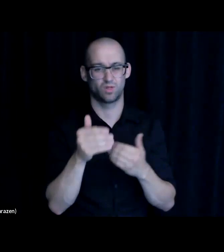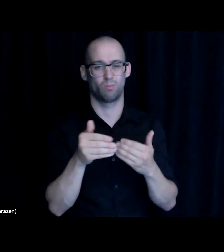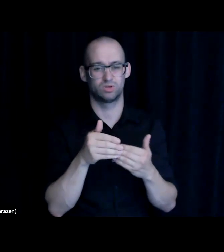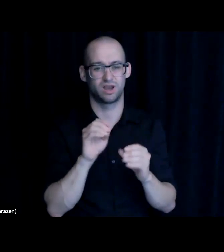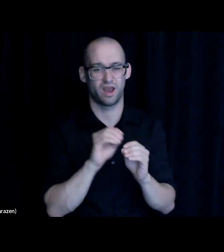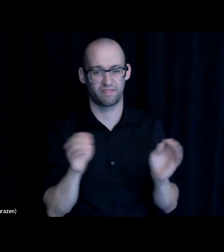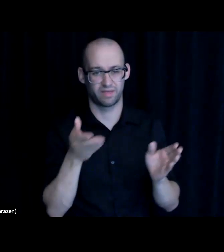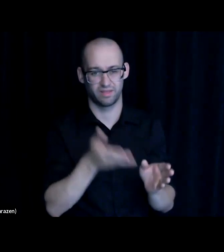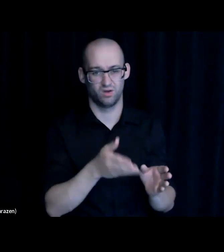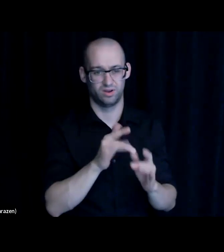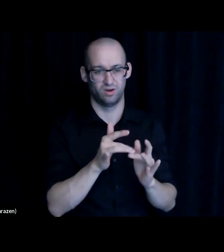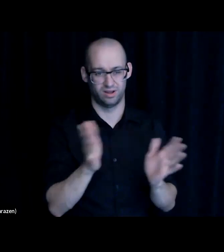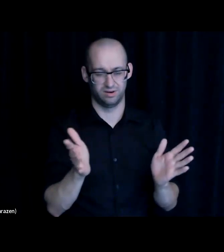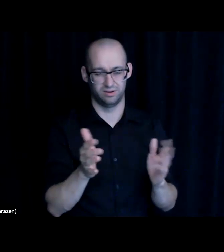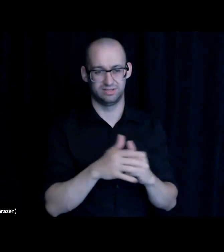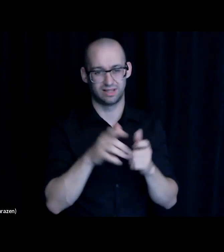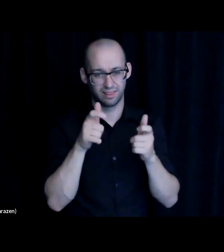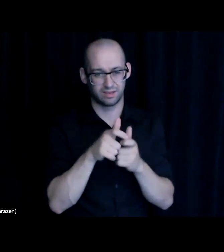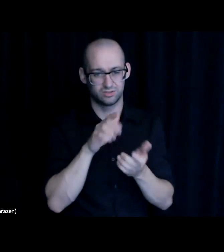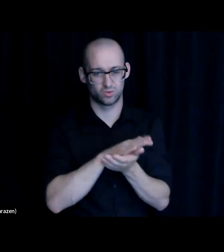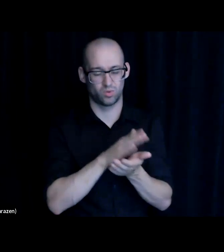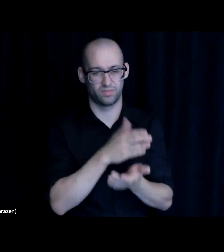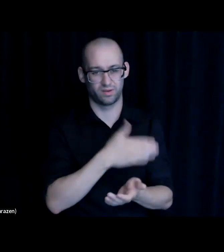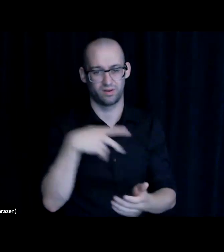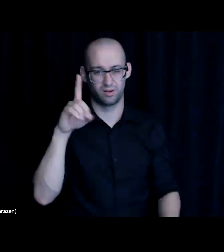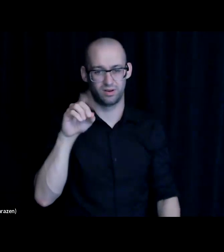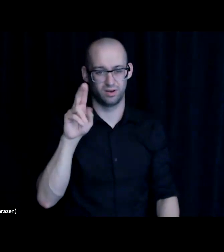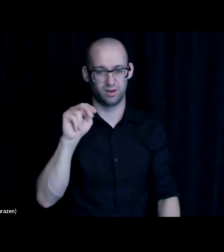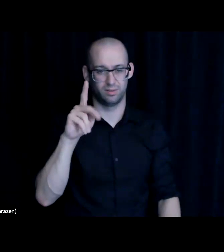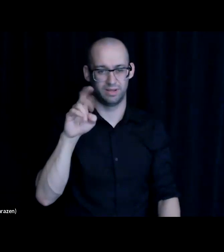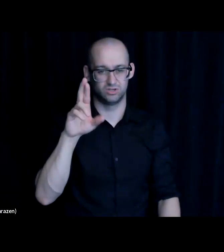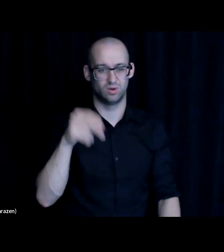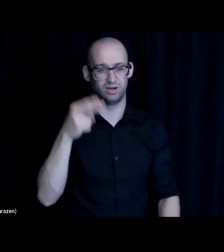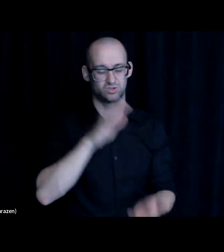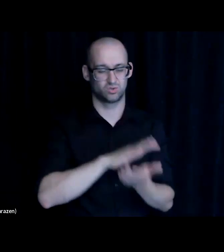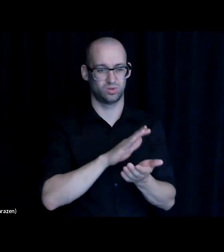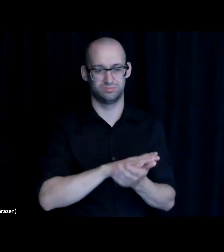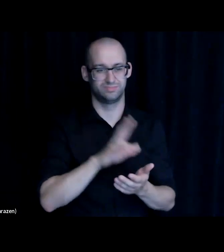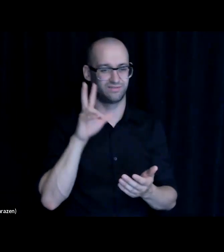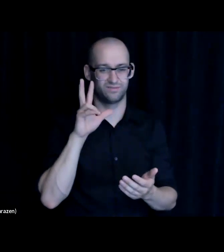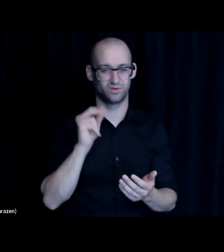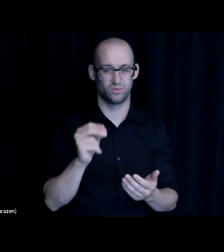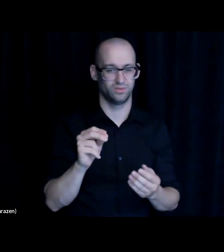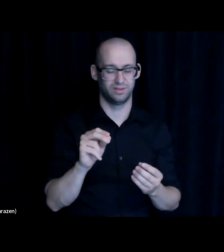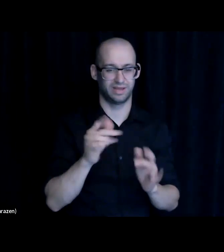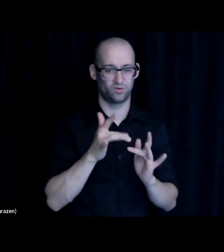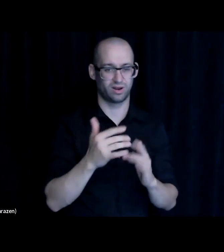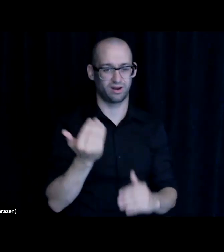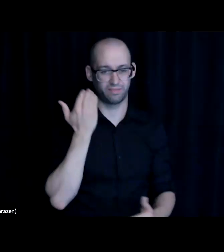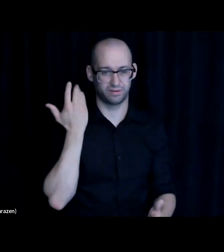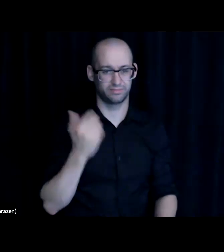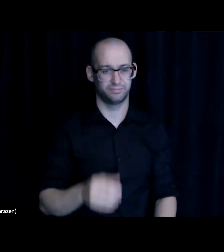big project, and there's a little high school down there, Don Pedro High School, they hardly had any internet. But because of the big